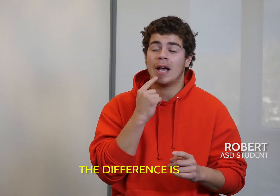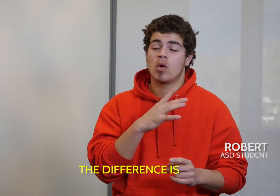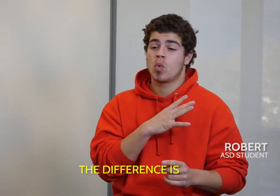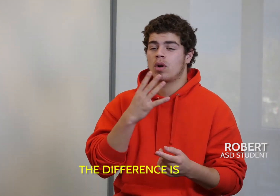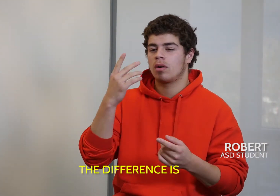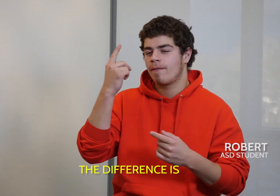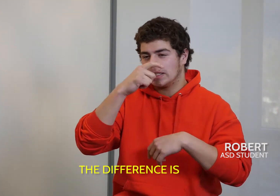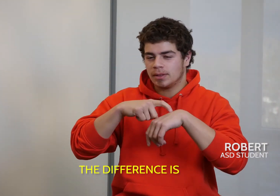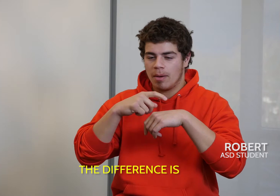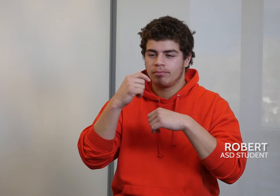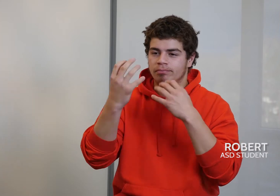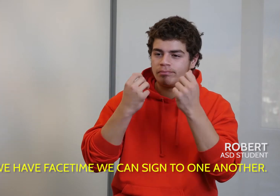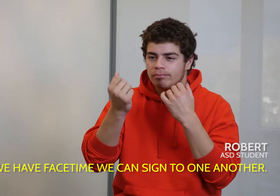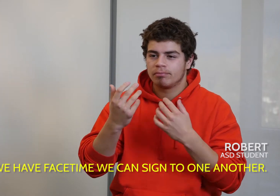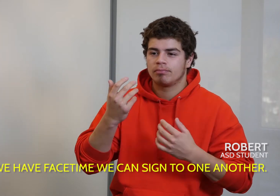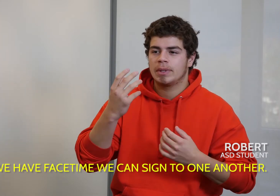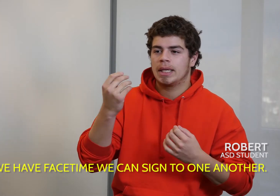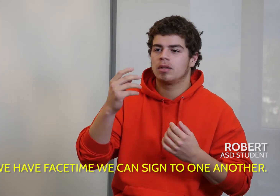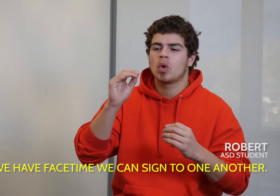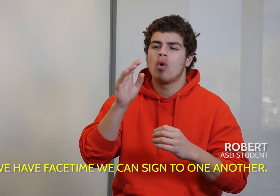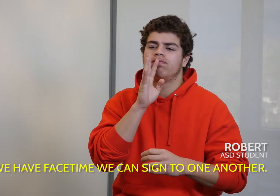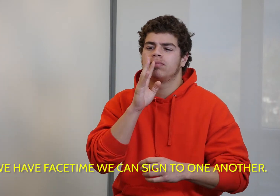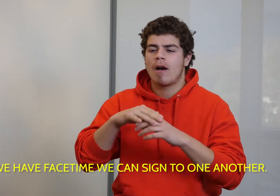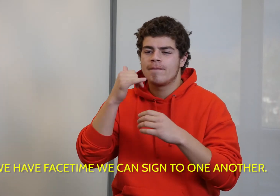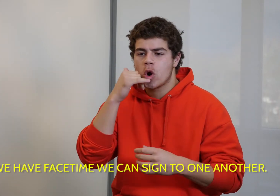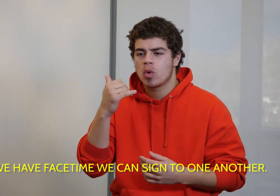The difference is we have FaceTime, we can sign to one another.